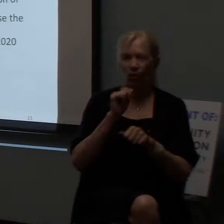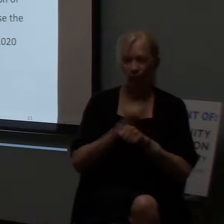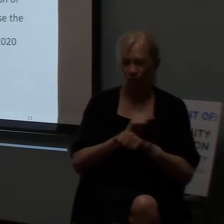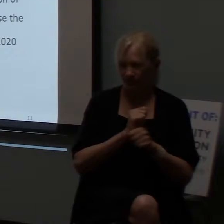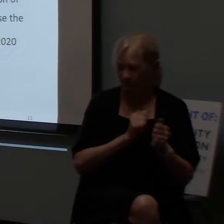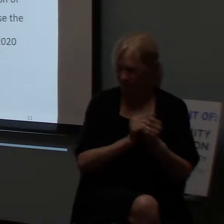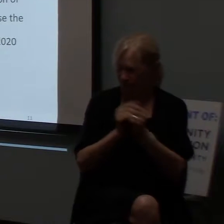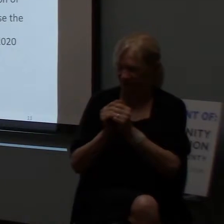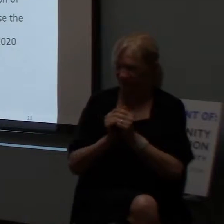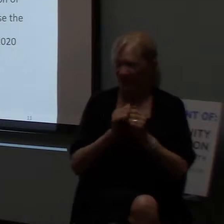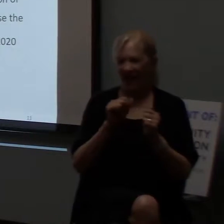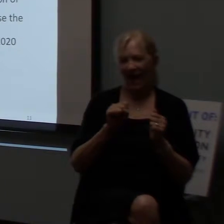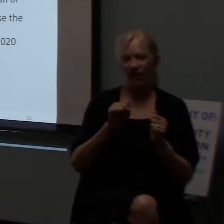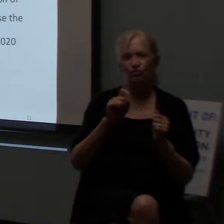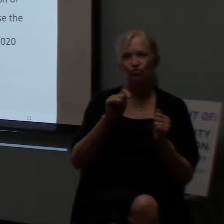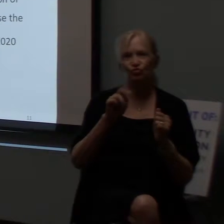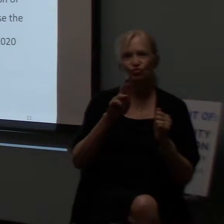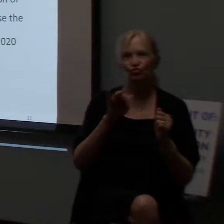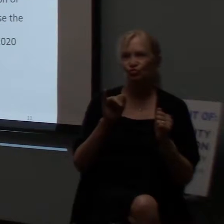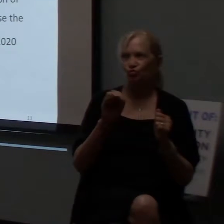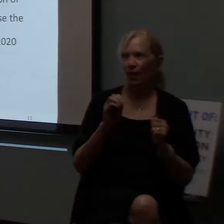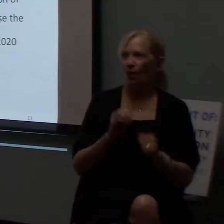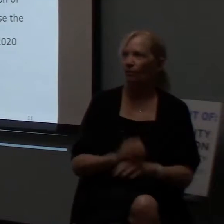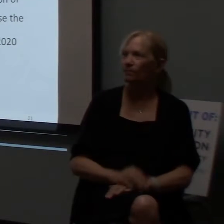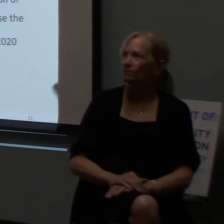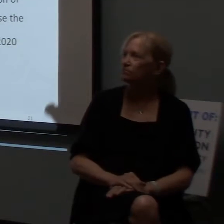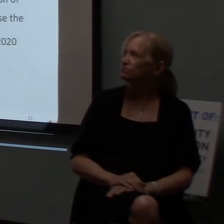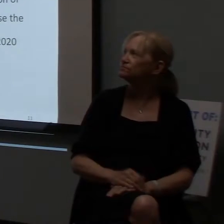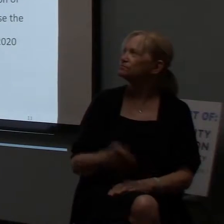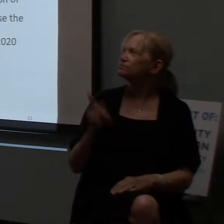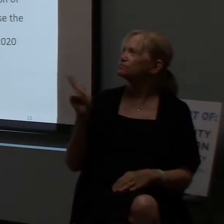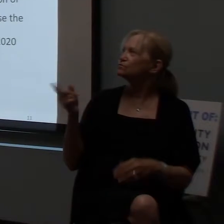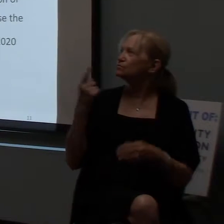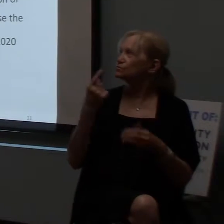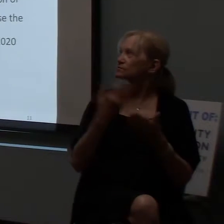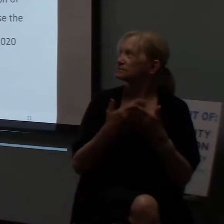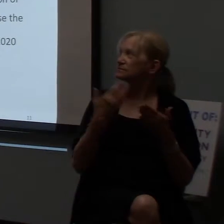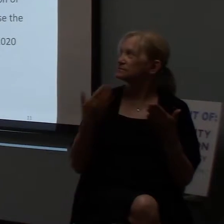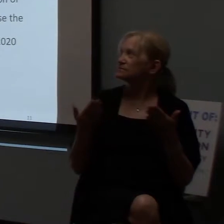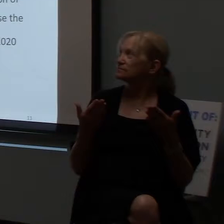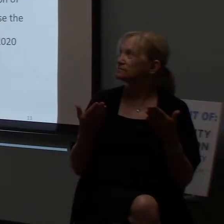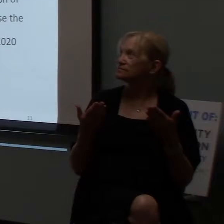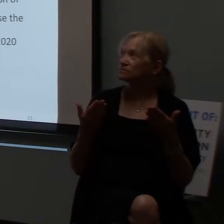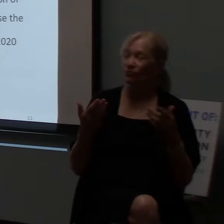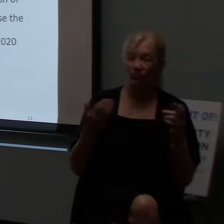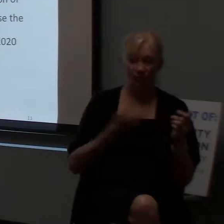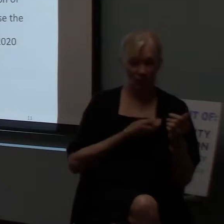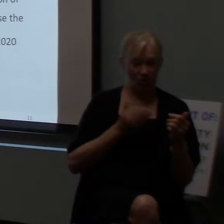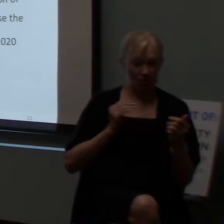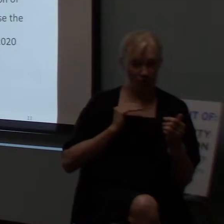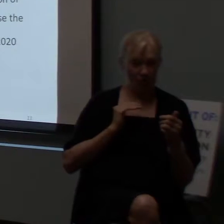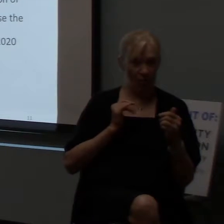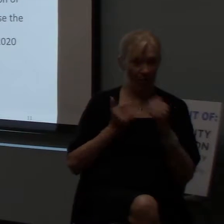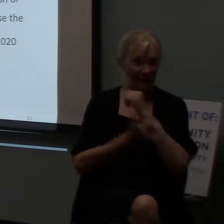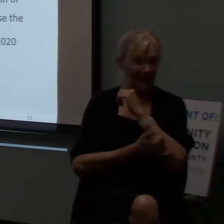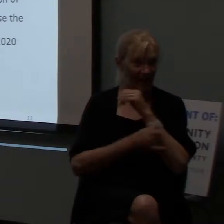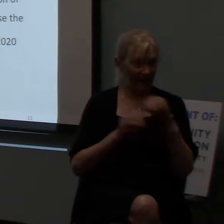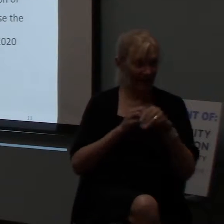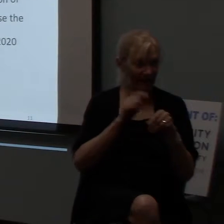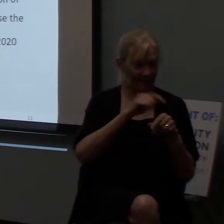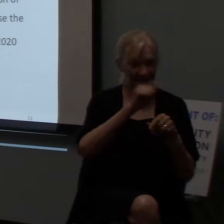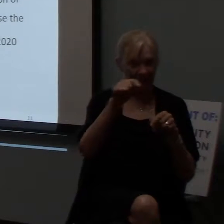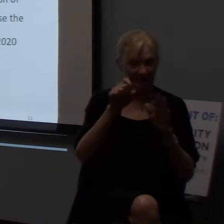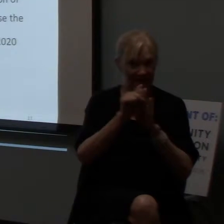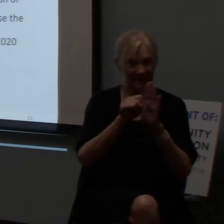collaboratively as a trio of executives. And I think one thing to remember is our counties in the state are pretty different in